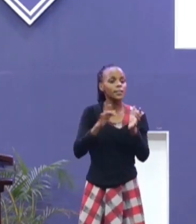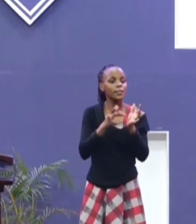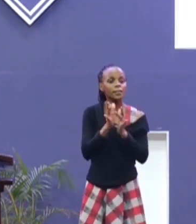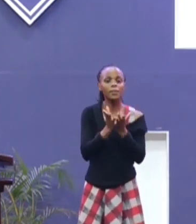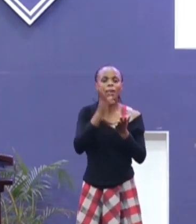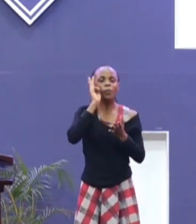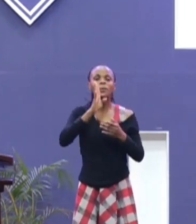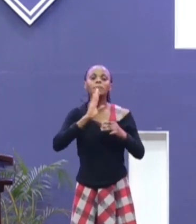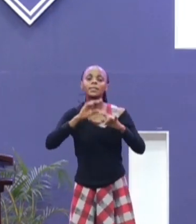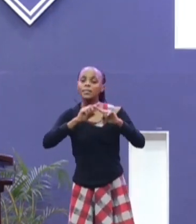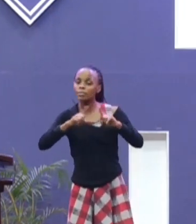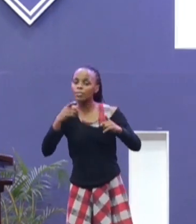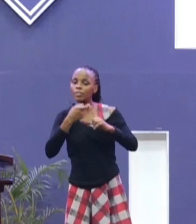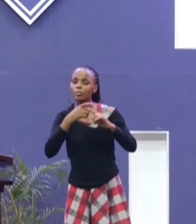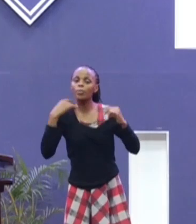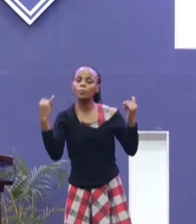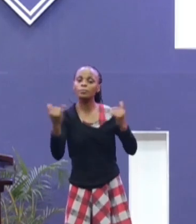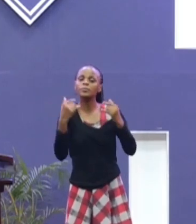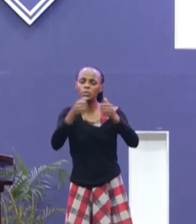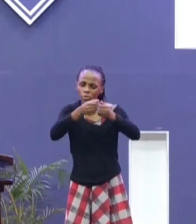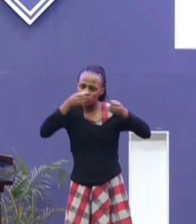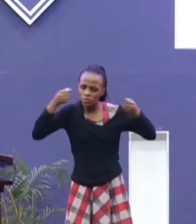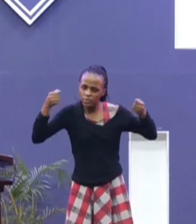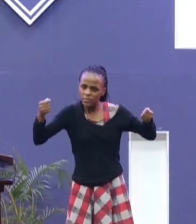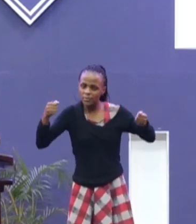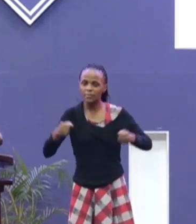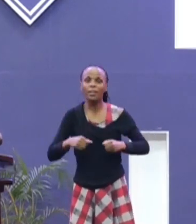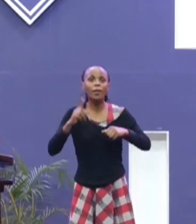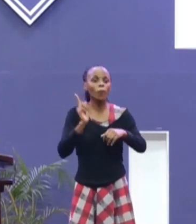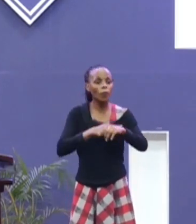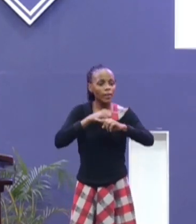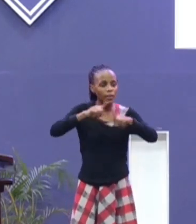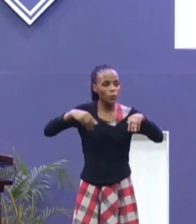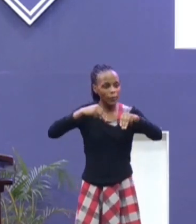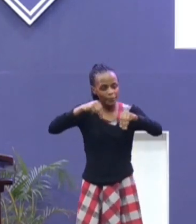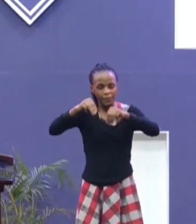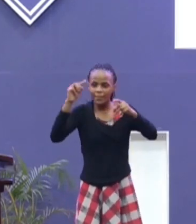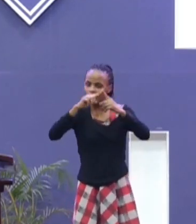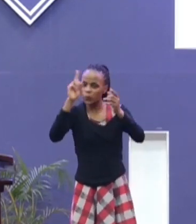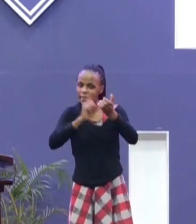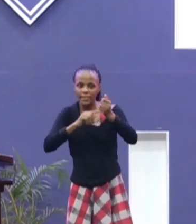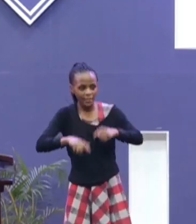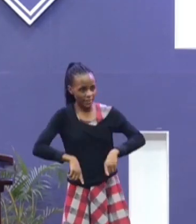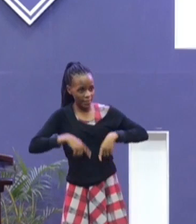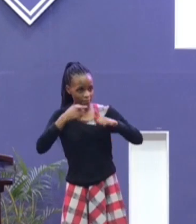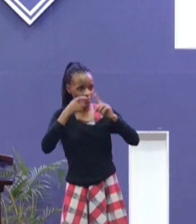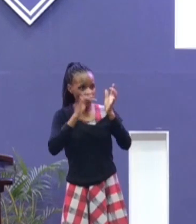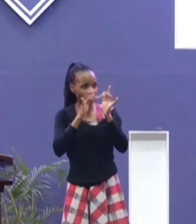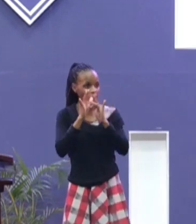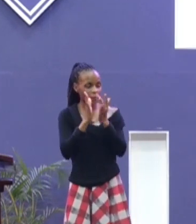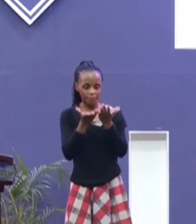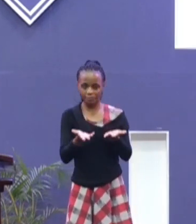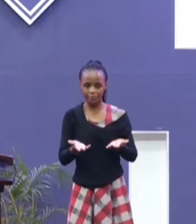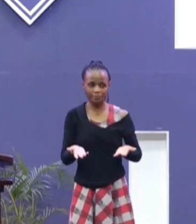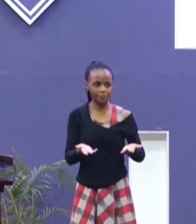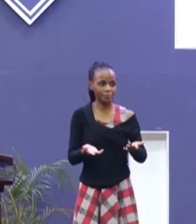a newspaper. Bible enaaba yanjawulo ku mawulire. When we manage to get life out of it. Bwe tusobola okugiggyamu